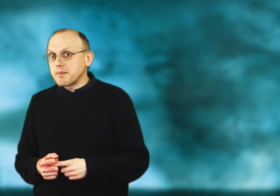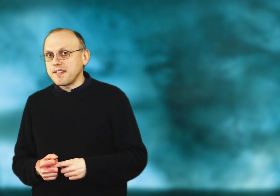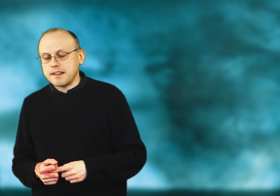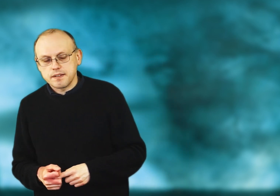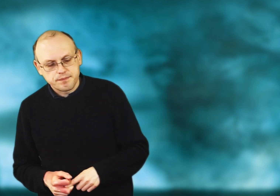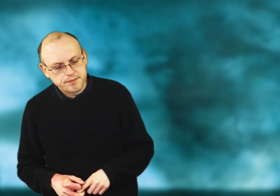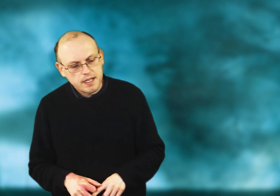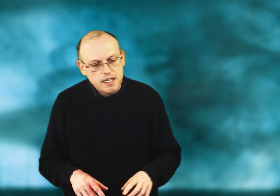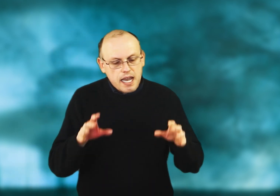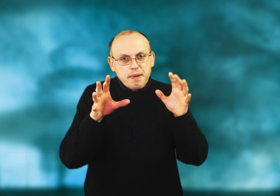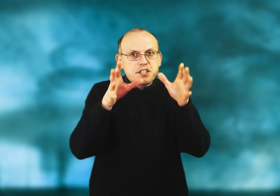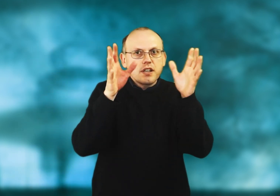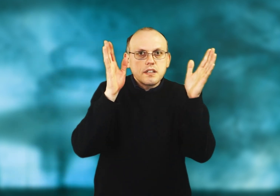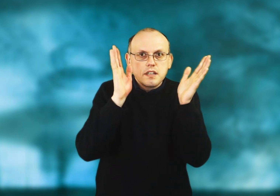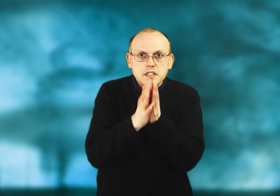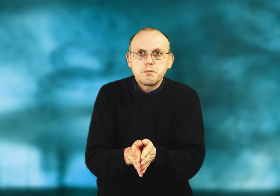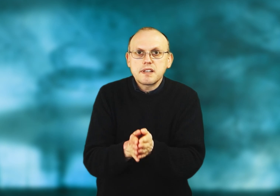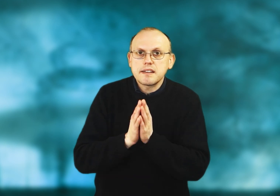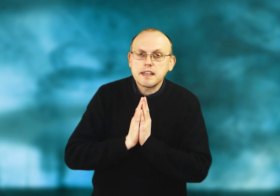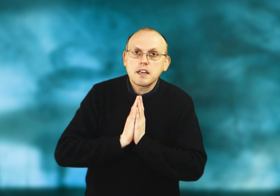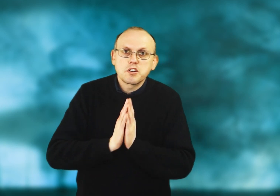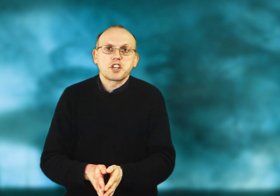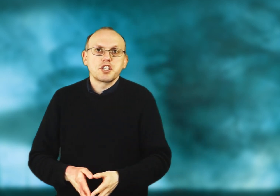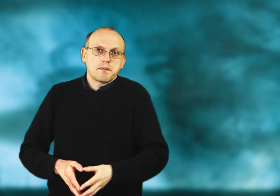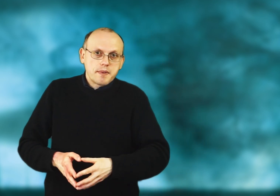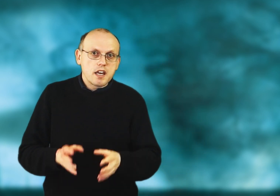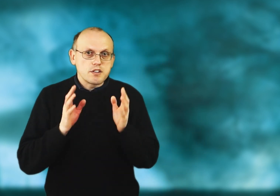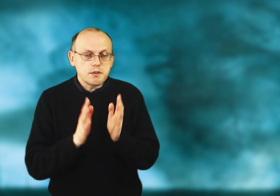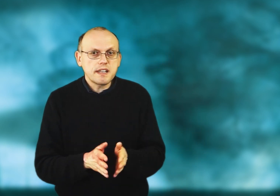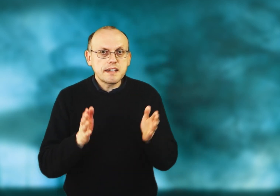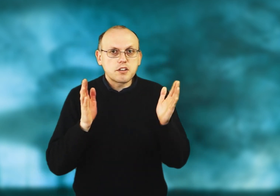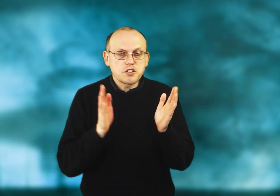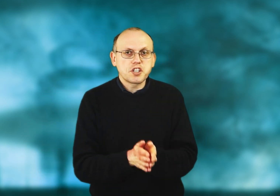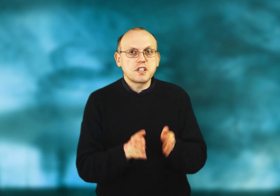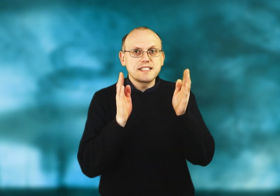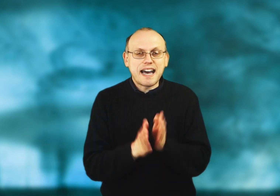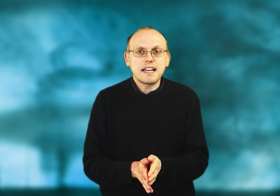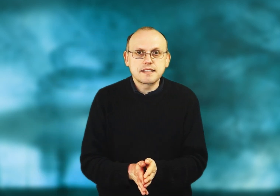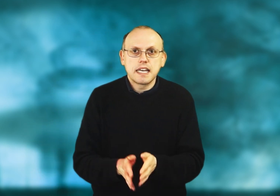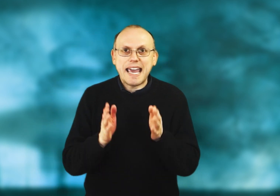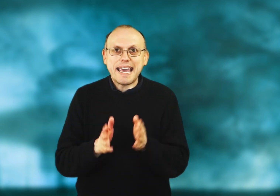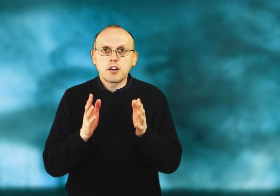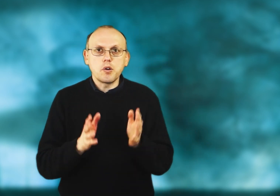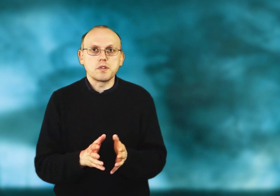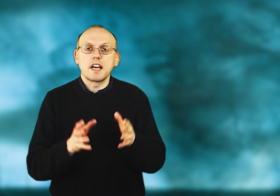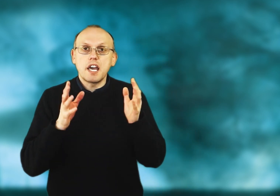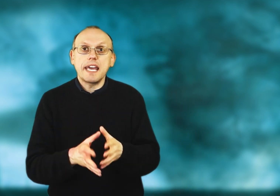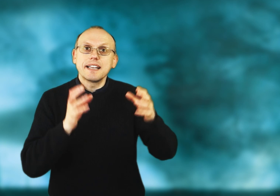that? I mentioned subordinating conjunction. The subordinating conjunction starts a clause, a